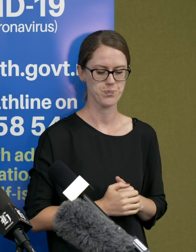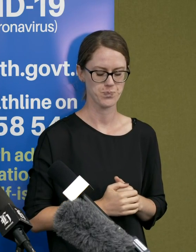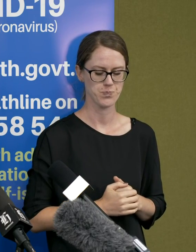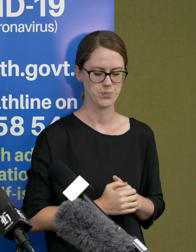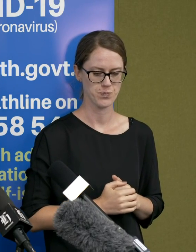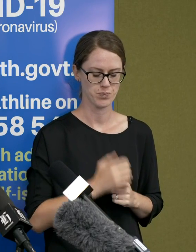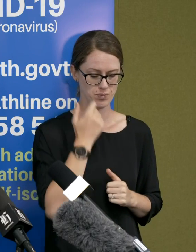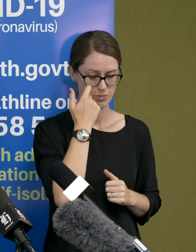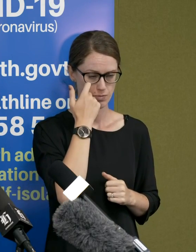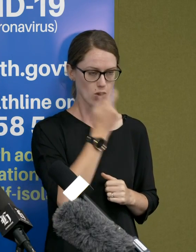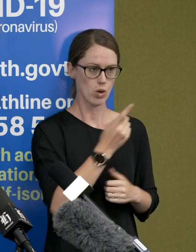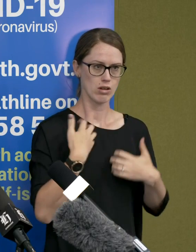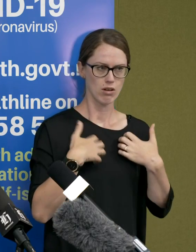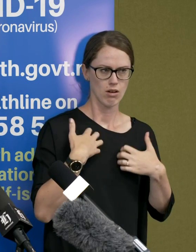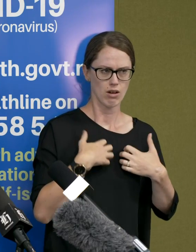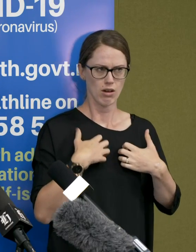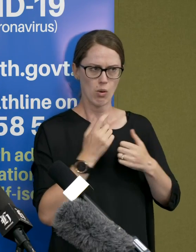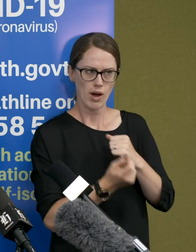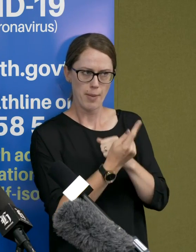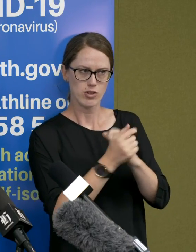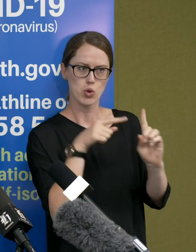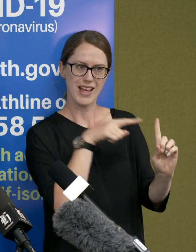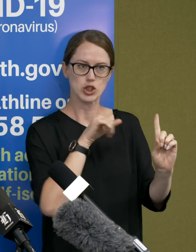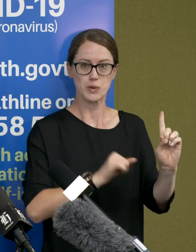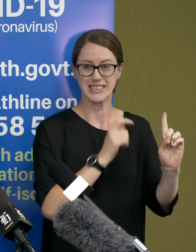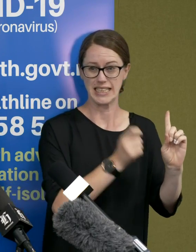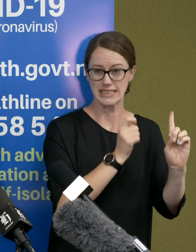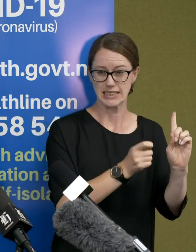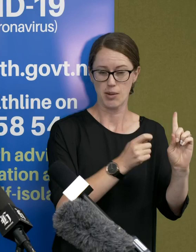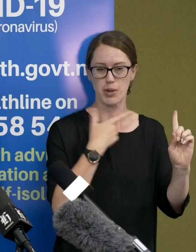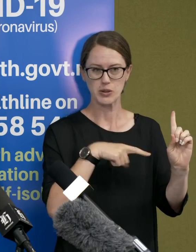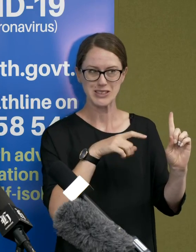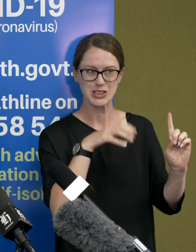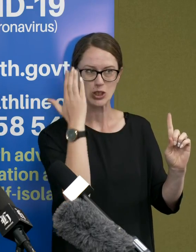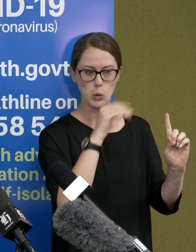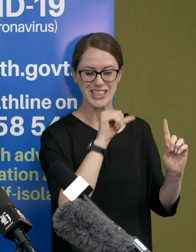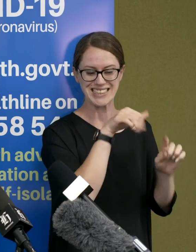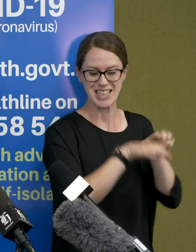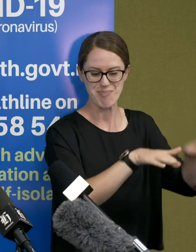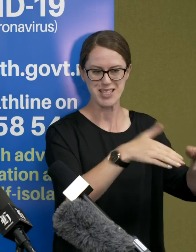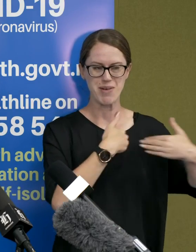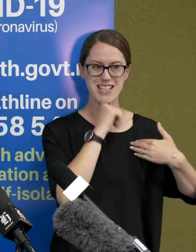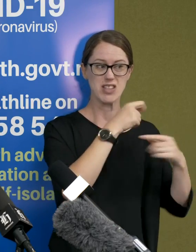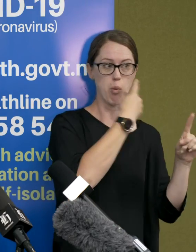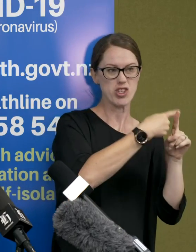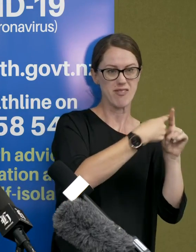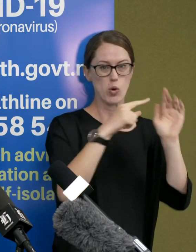Obviously, we are all very interested to see the outcome of that test because the action that the school takes next will depend on the